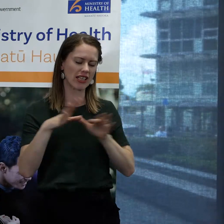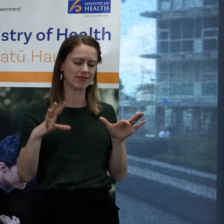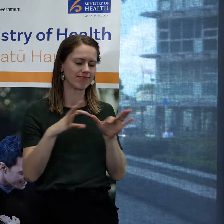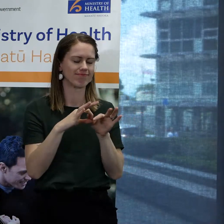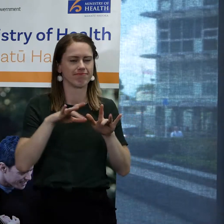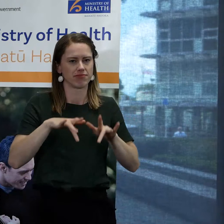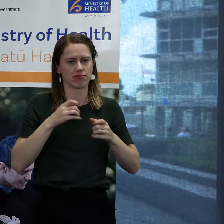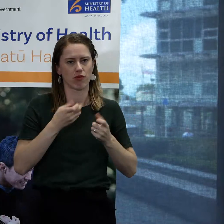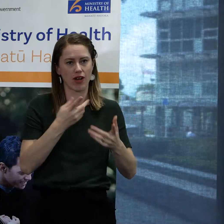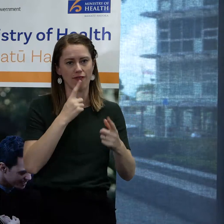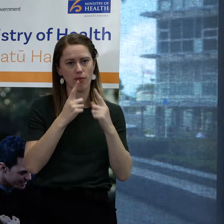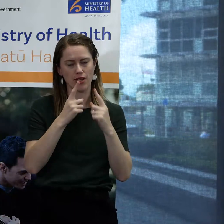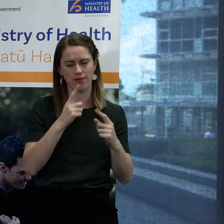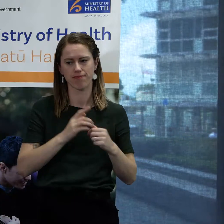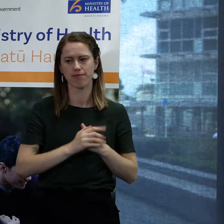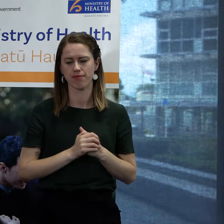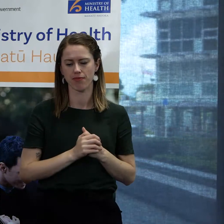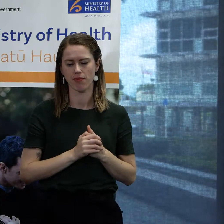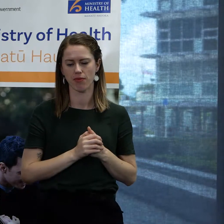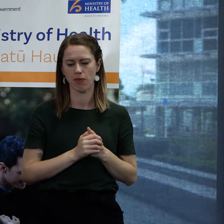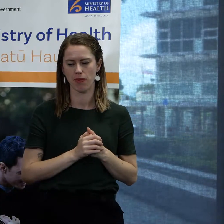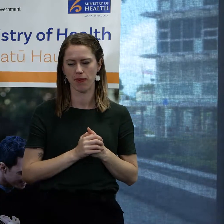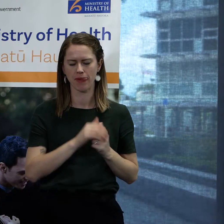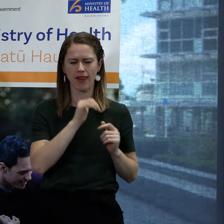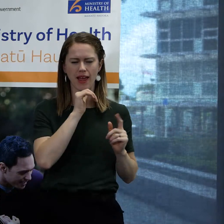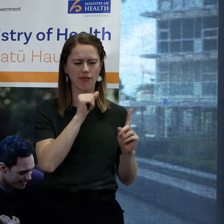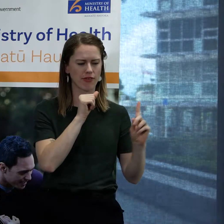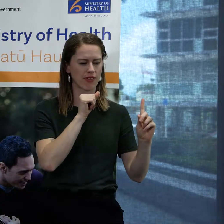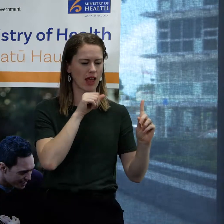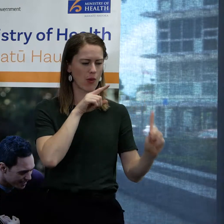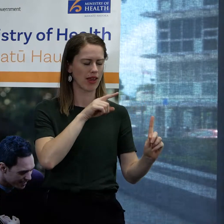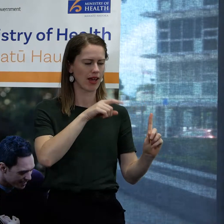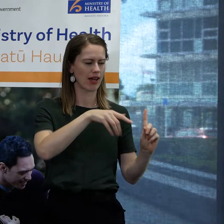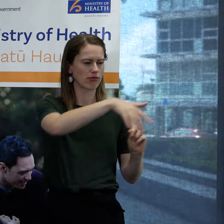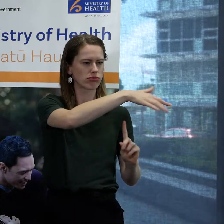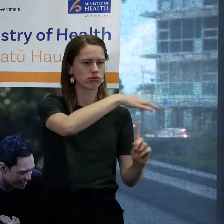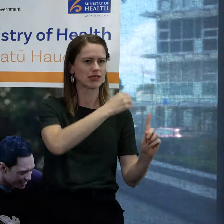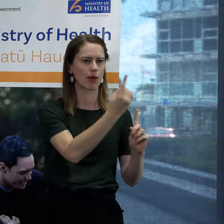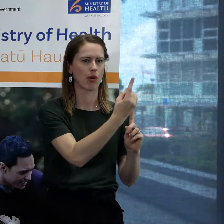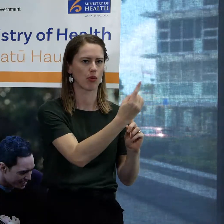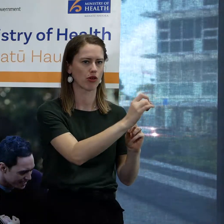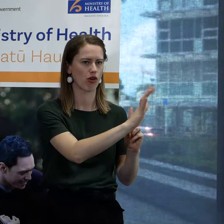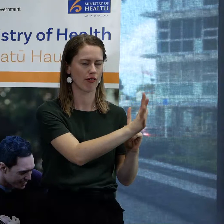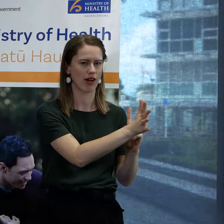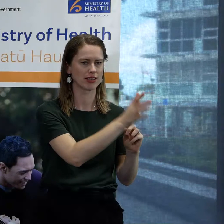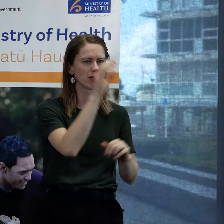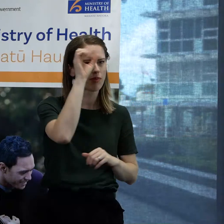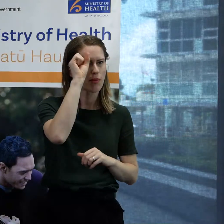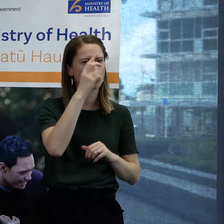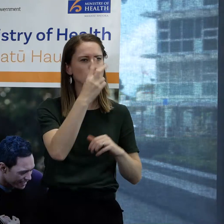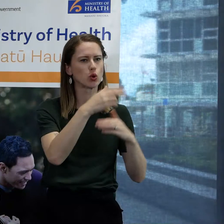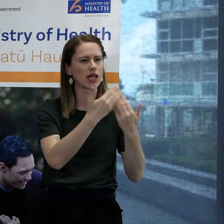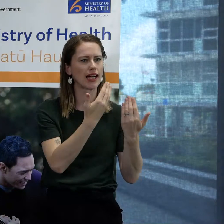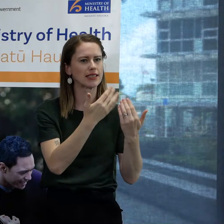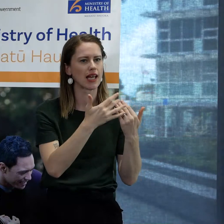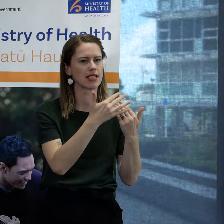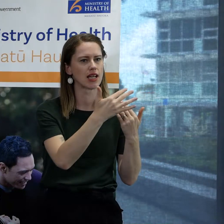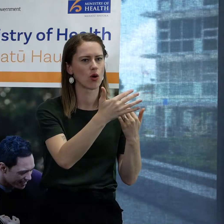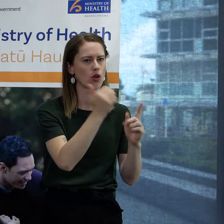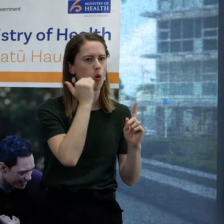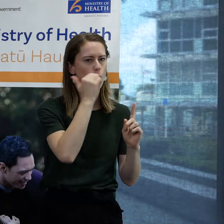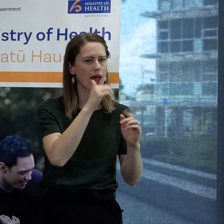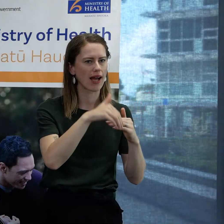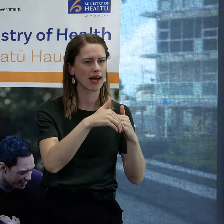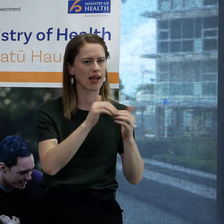any information on that. But what I would say is that even if they were exposed on Friday night, remember that it was just 2 days then till the All Black